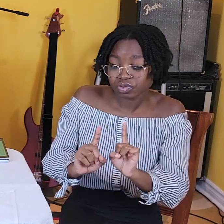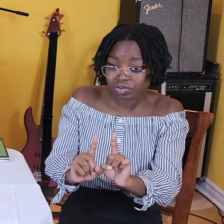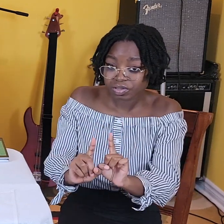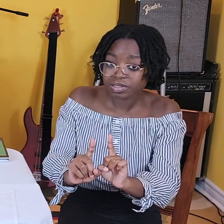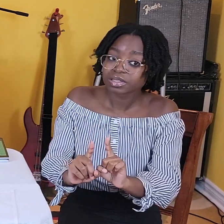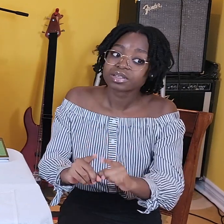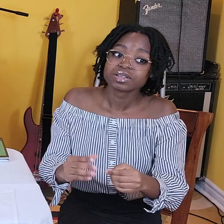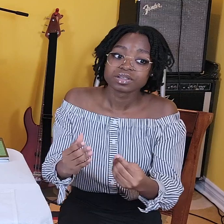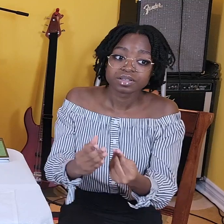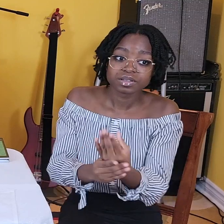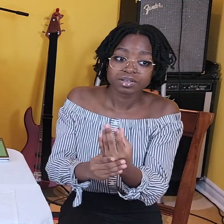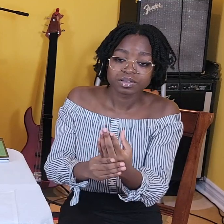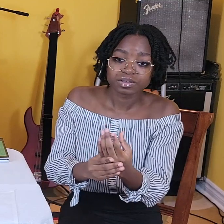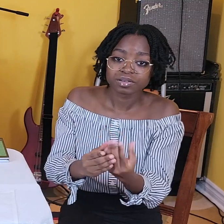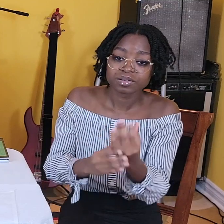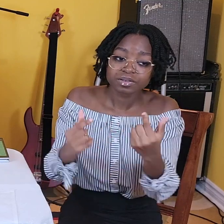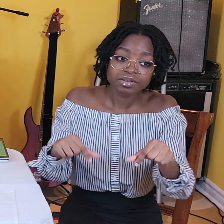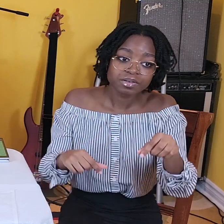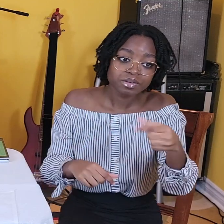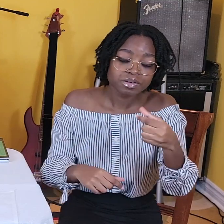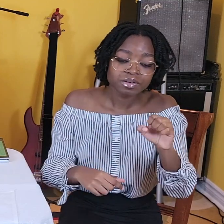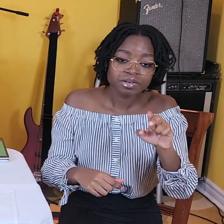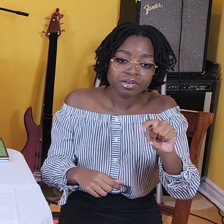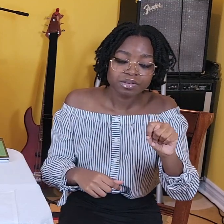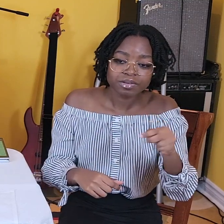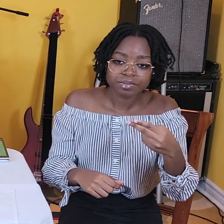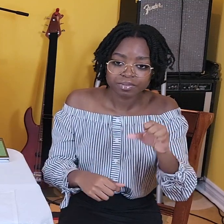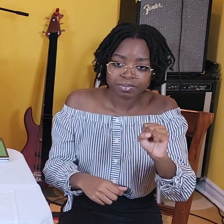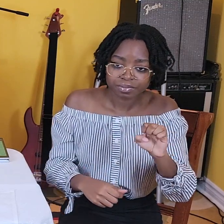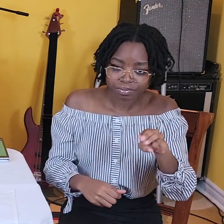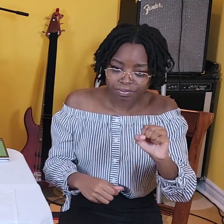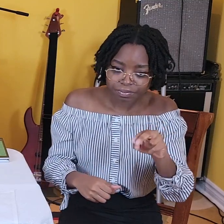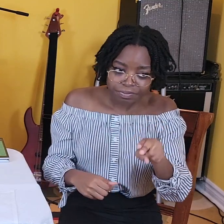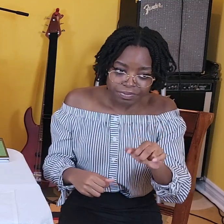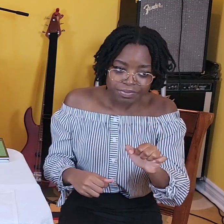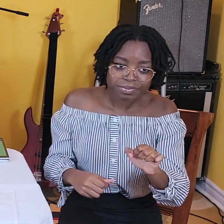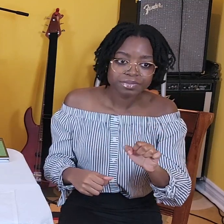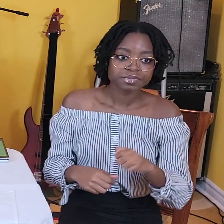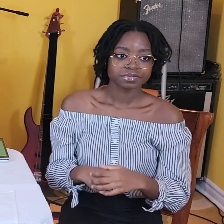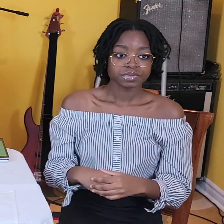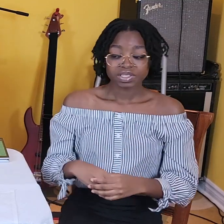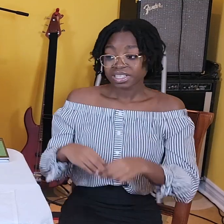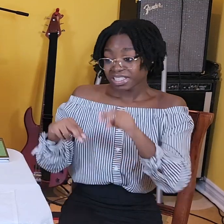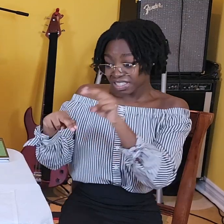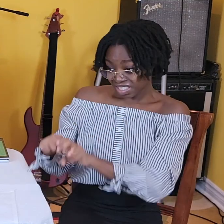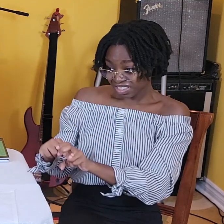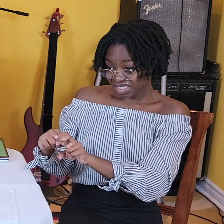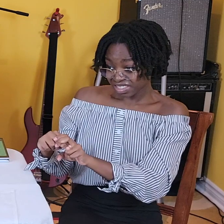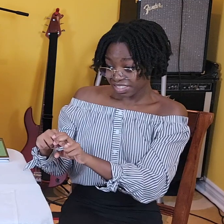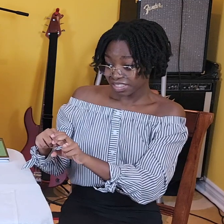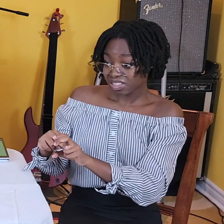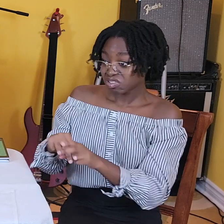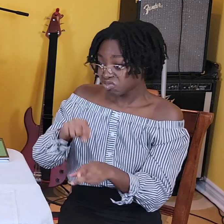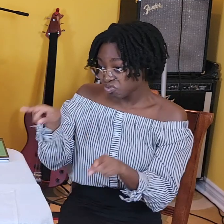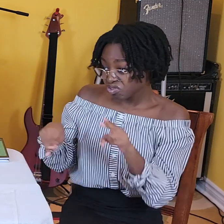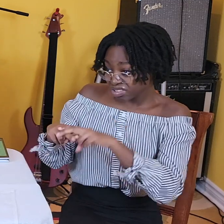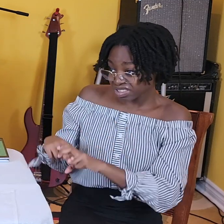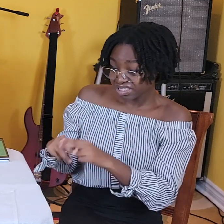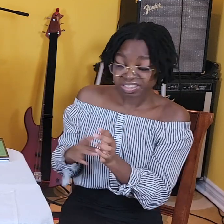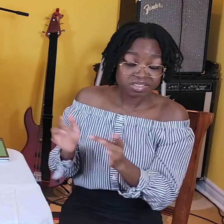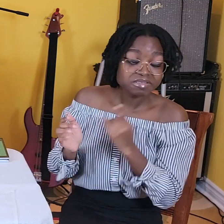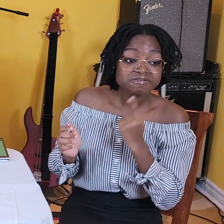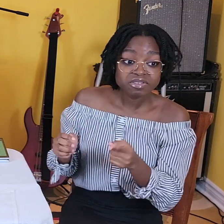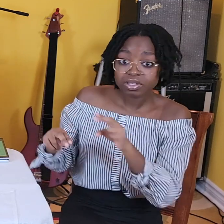to the disciples, "Sit here while I go and pray over there." And he took with him Peter and the two sons of